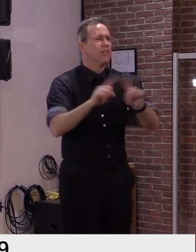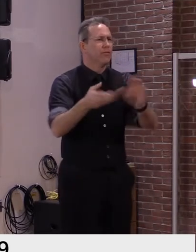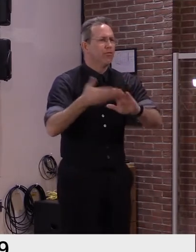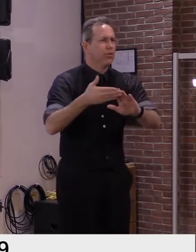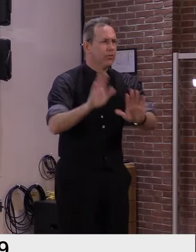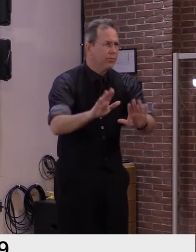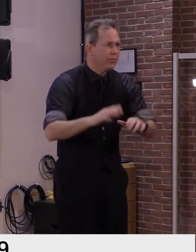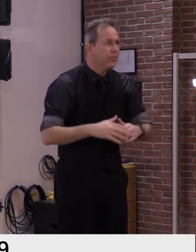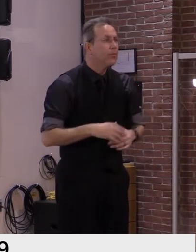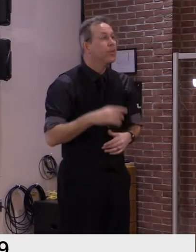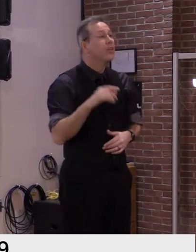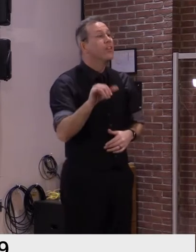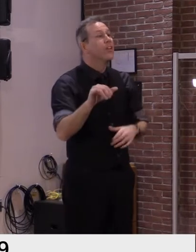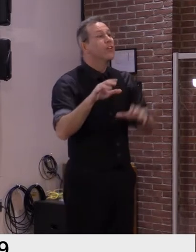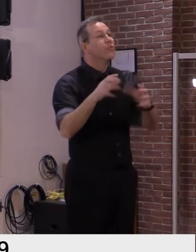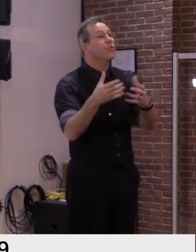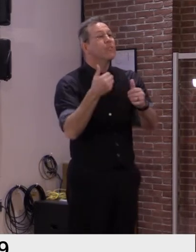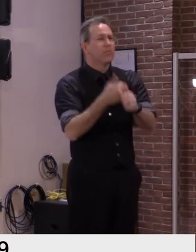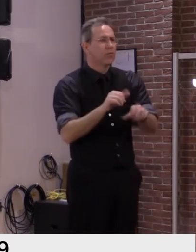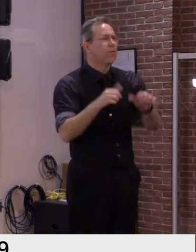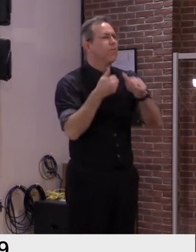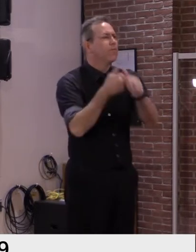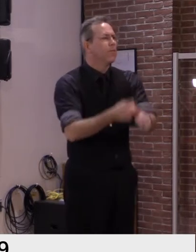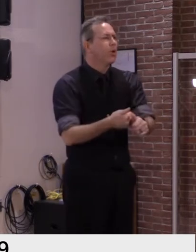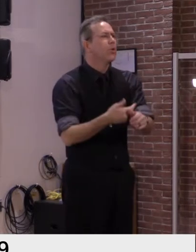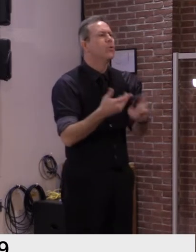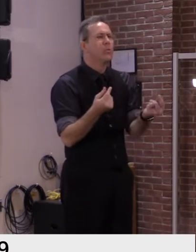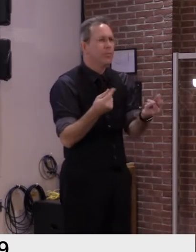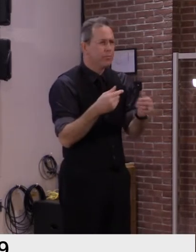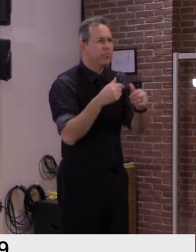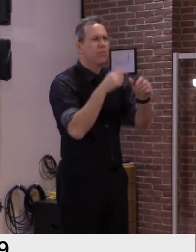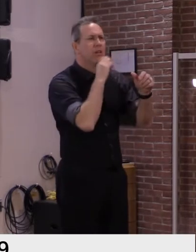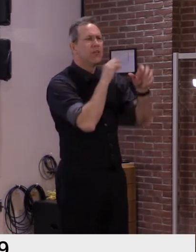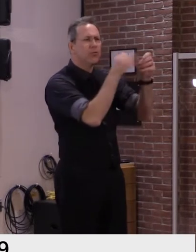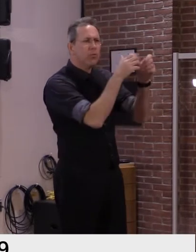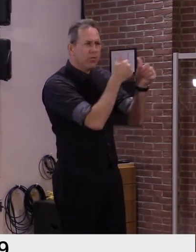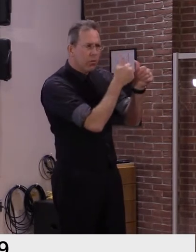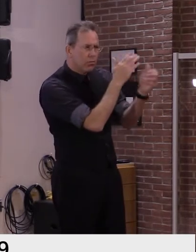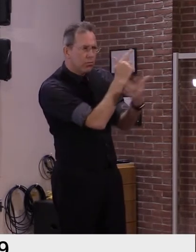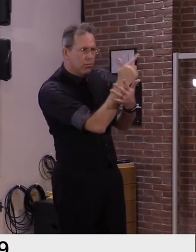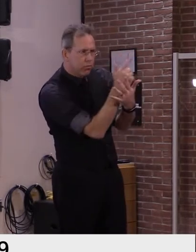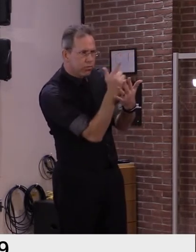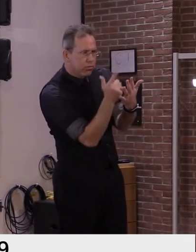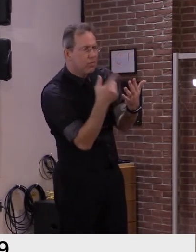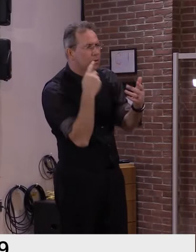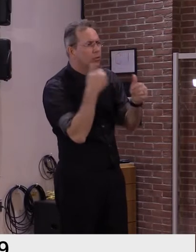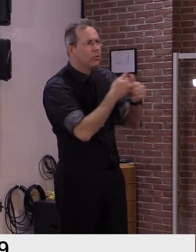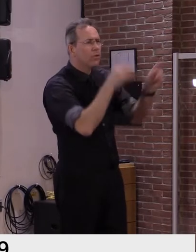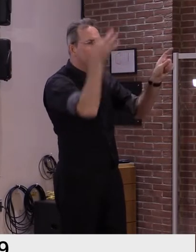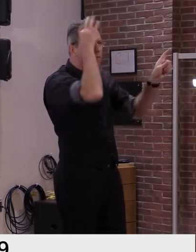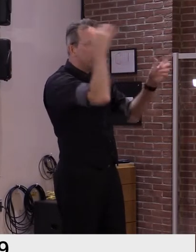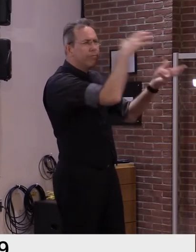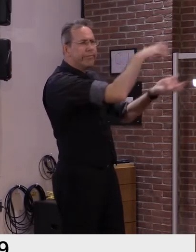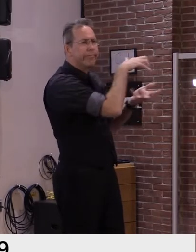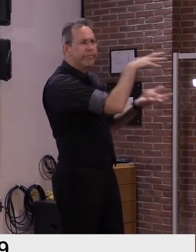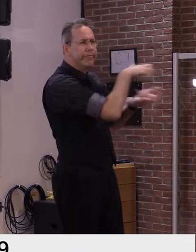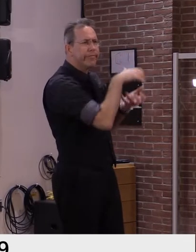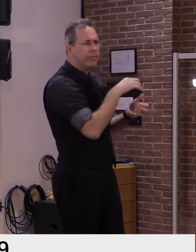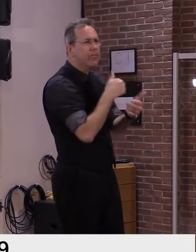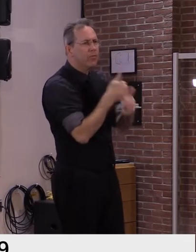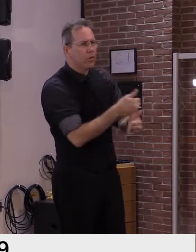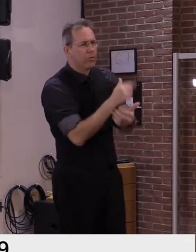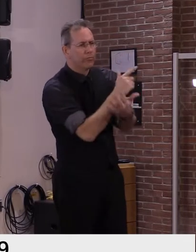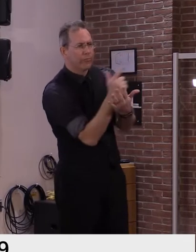be expanded as our allotments from the federal government increase. Because of how we are